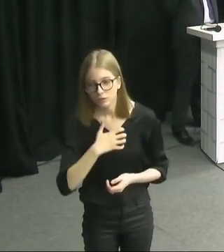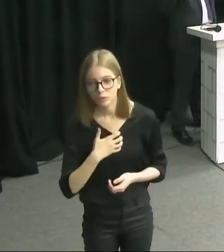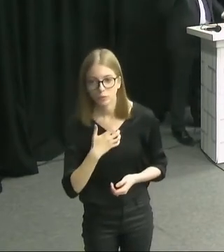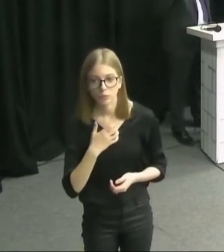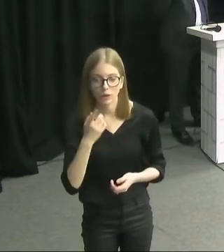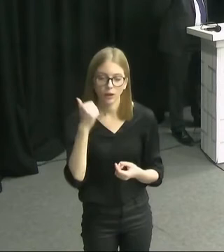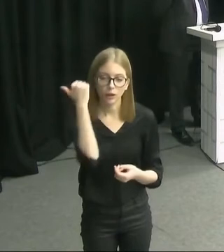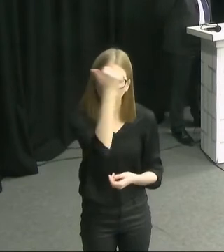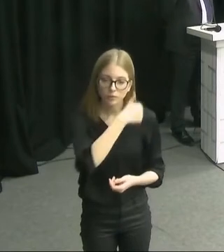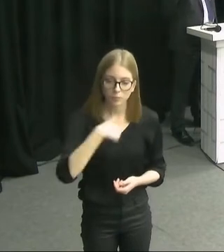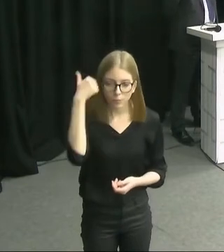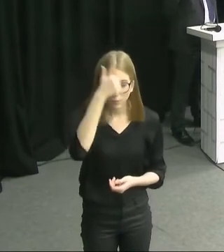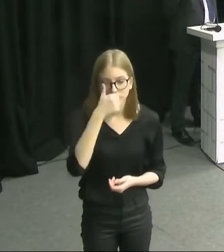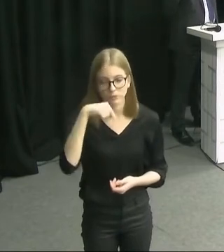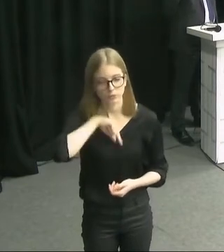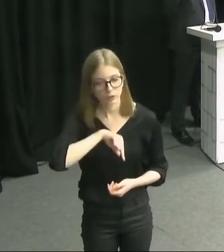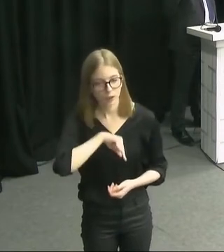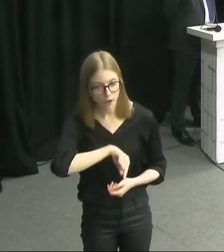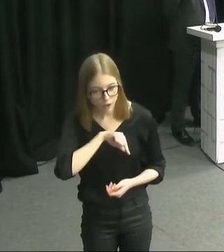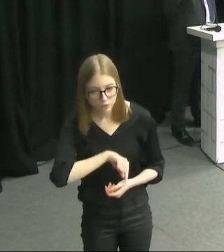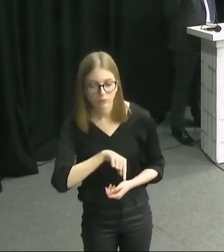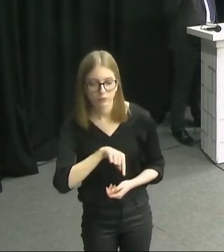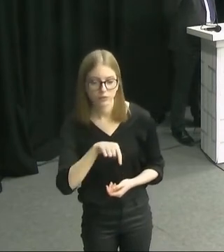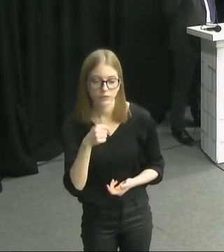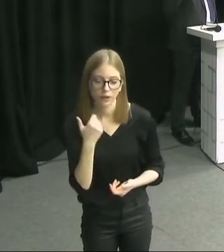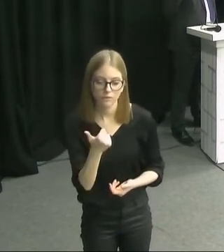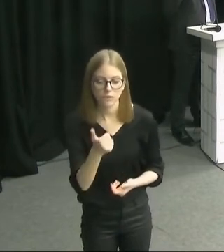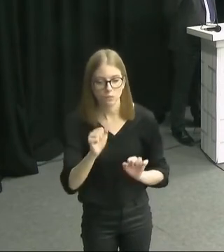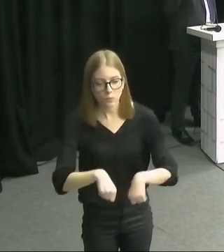are important, personal qualities are important too.